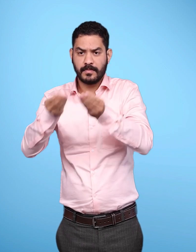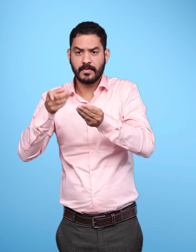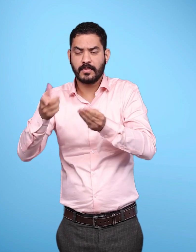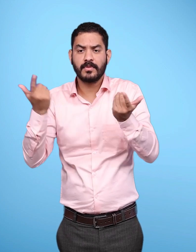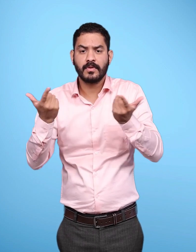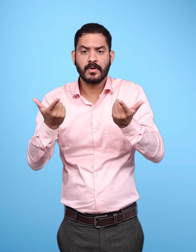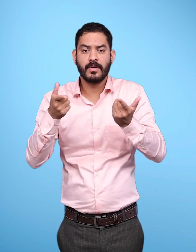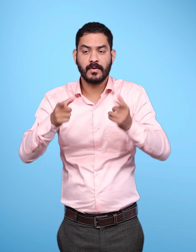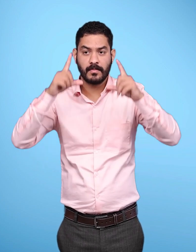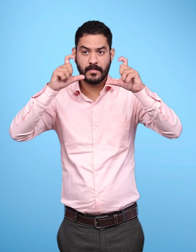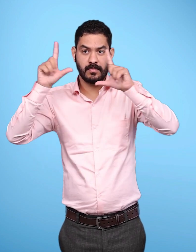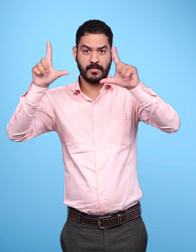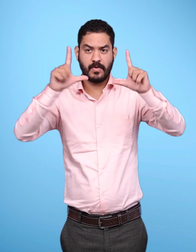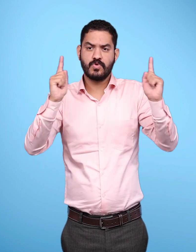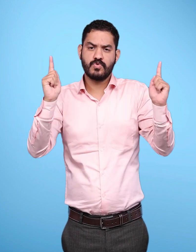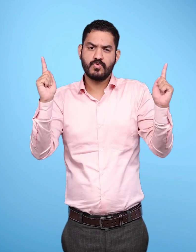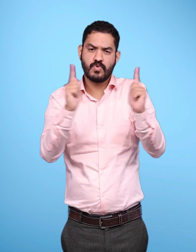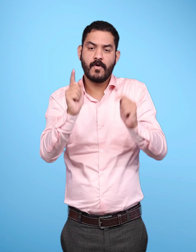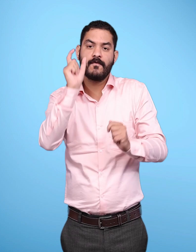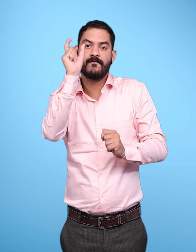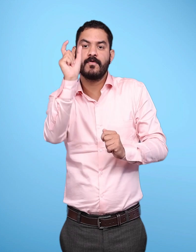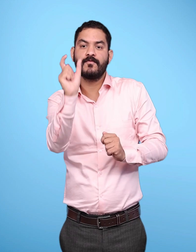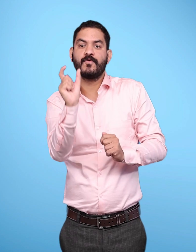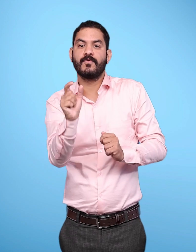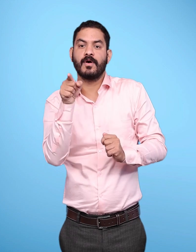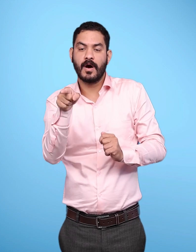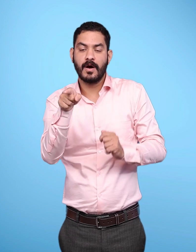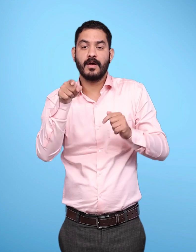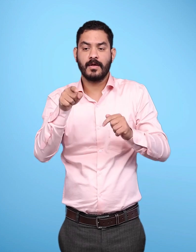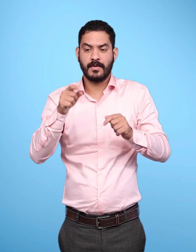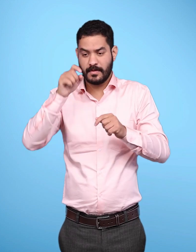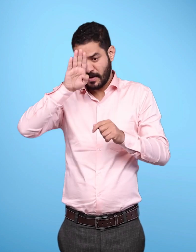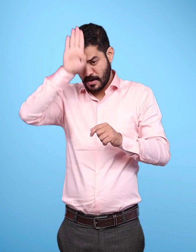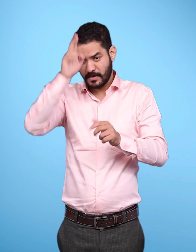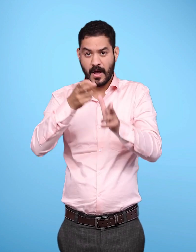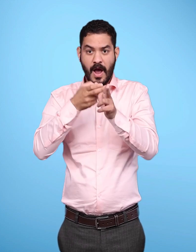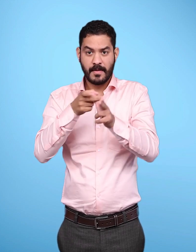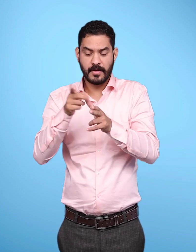provides us with a vivid picture of the king's army on the move.